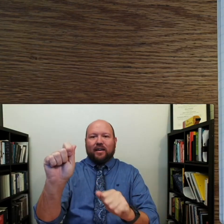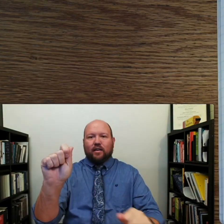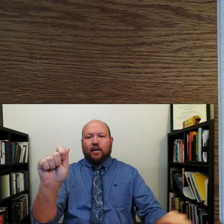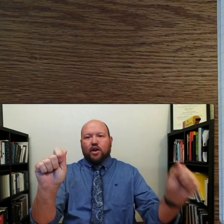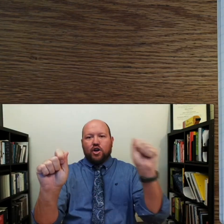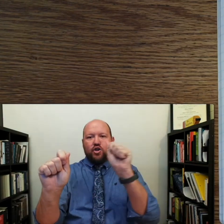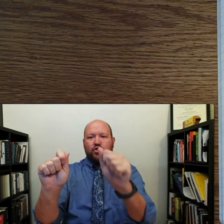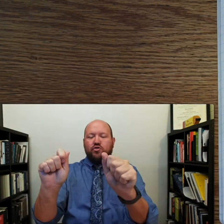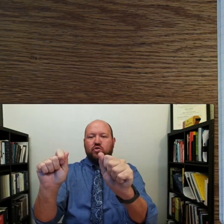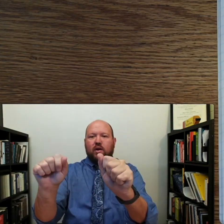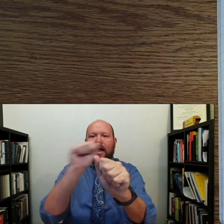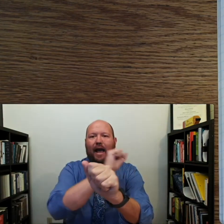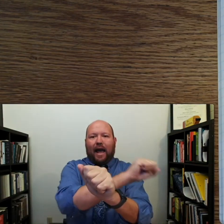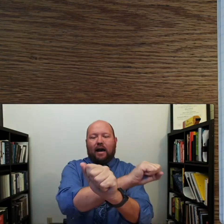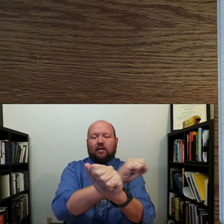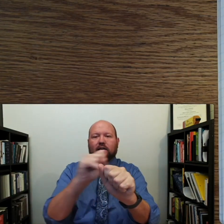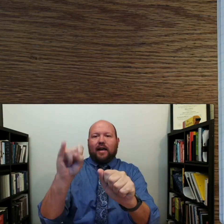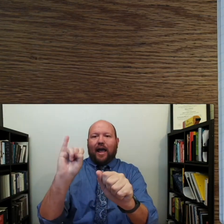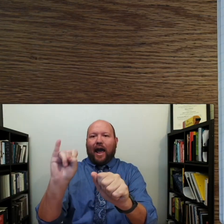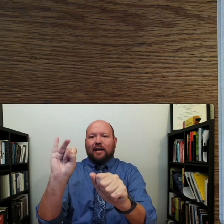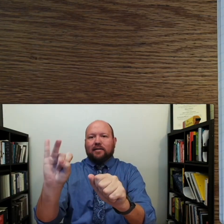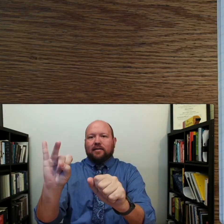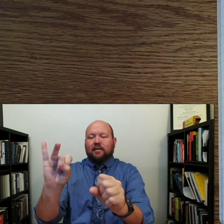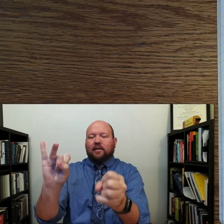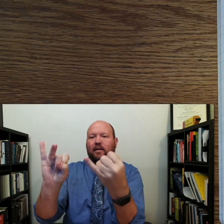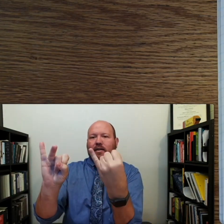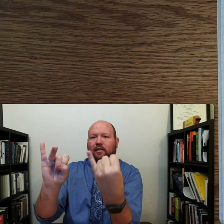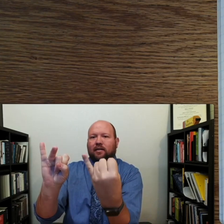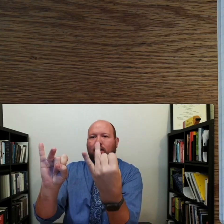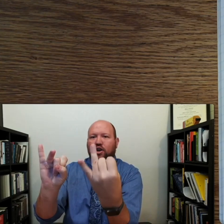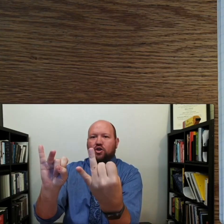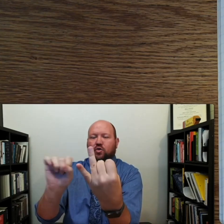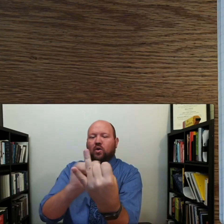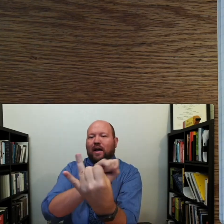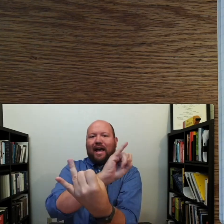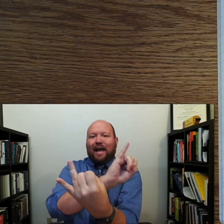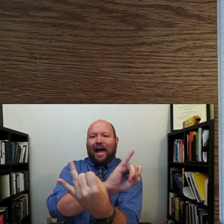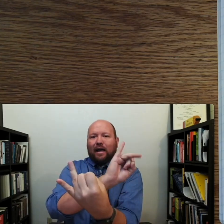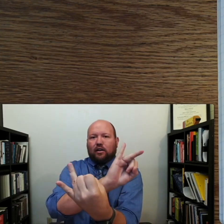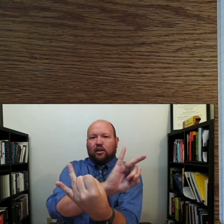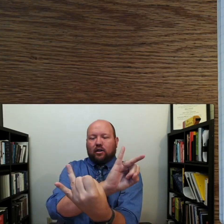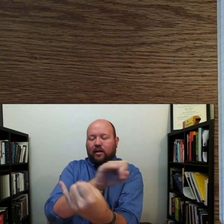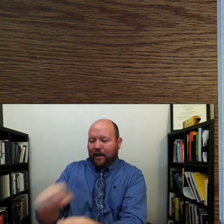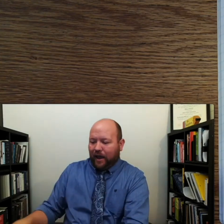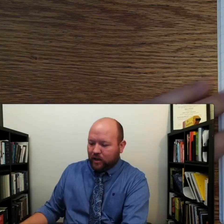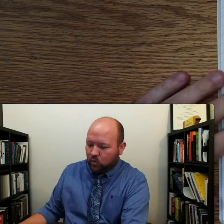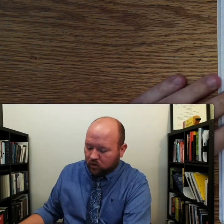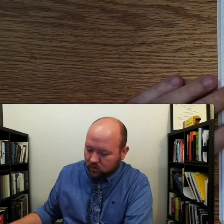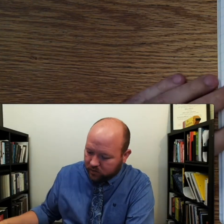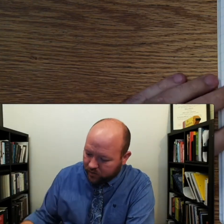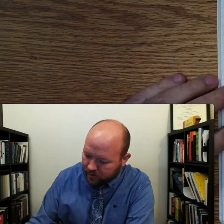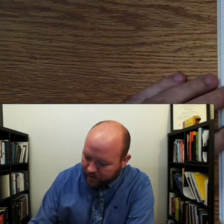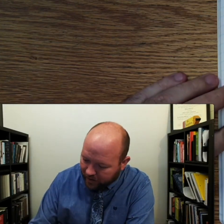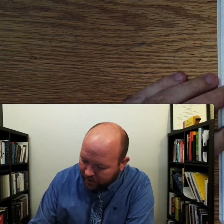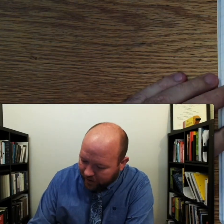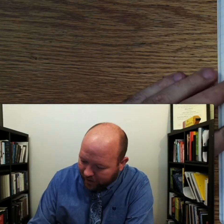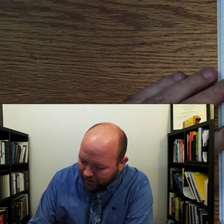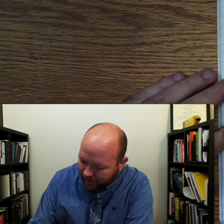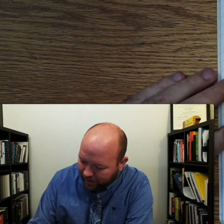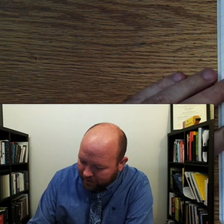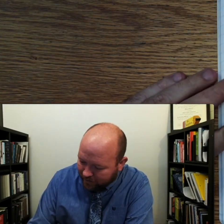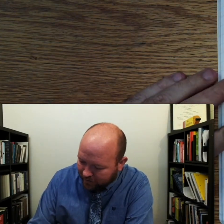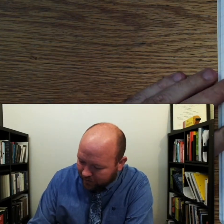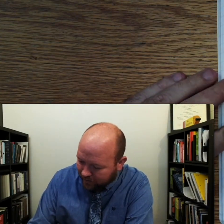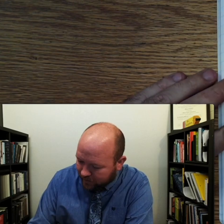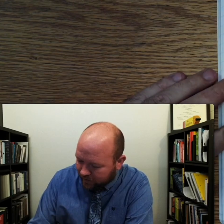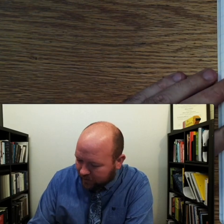An new al. A n n u a l. Annual.